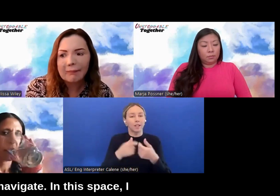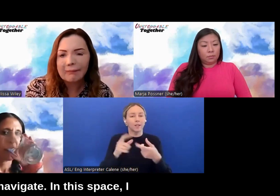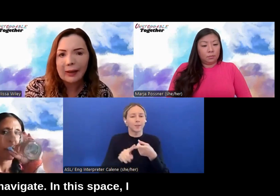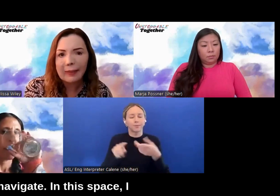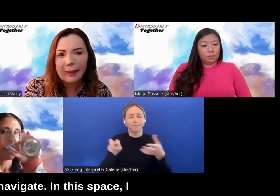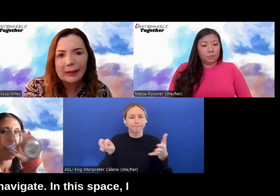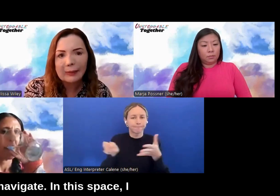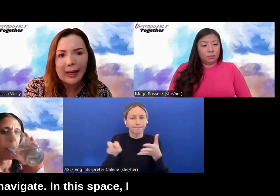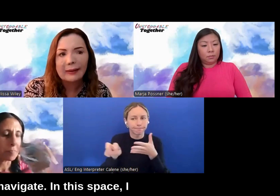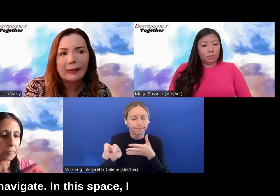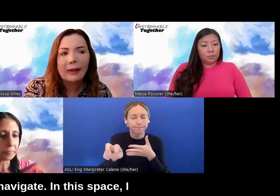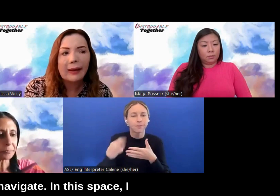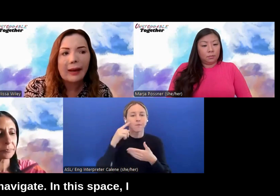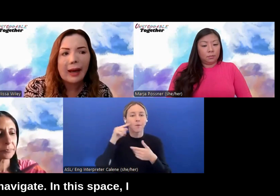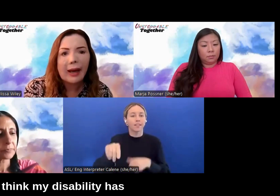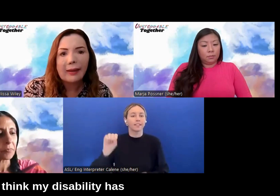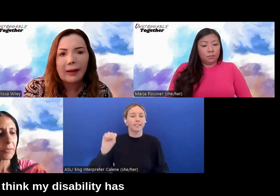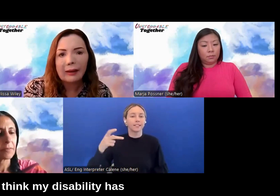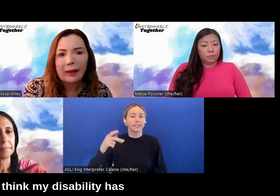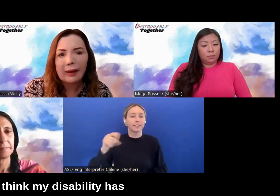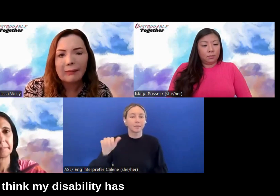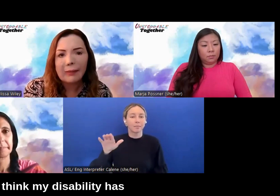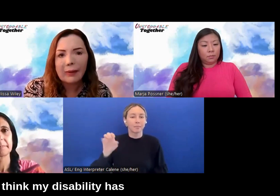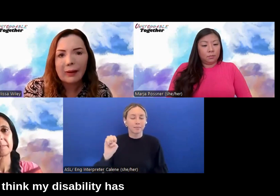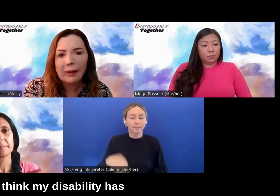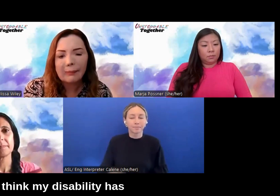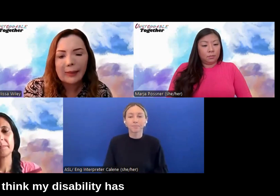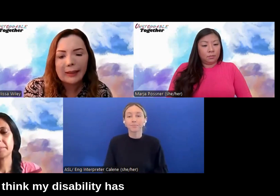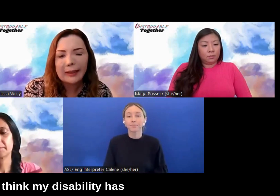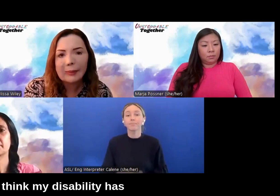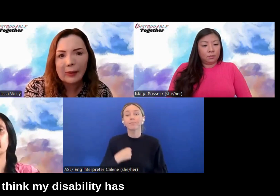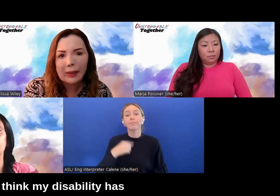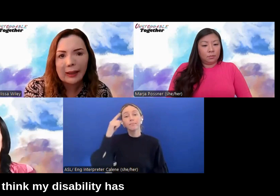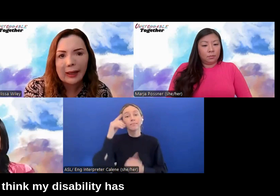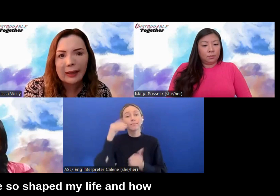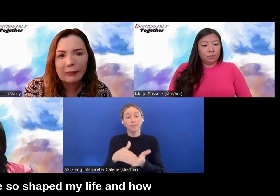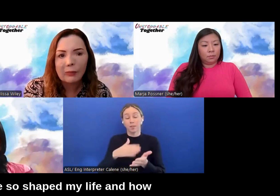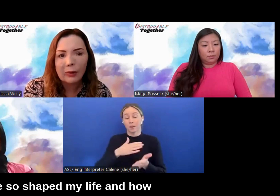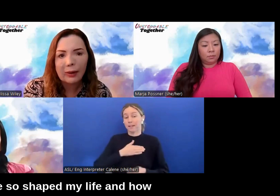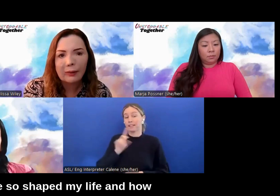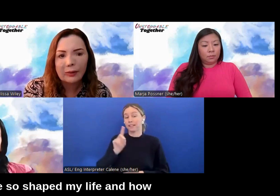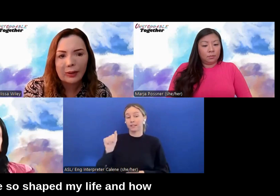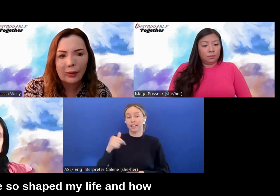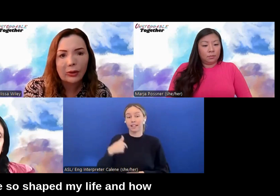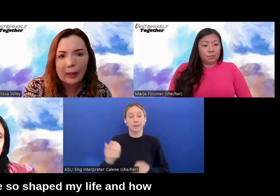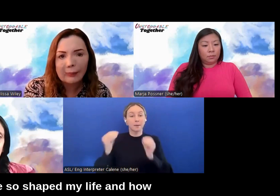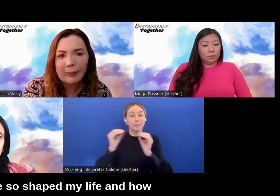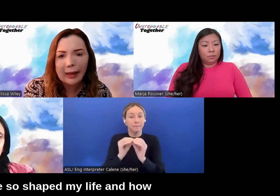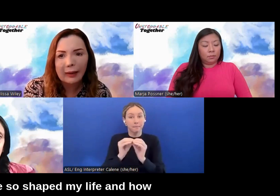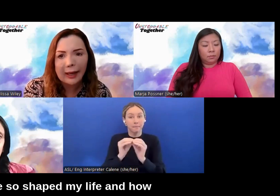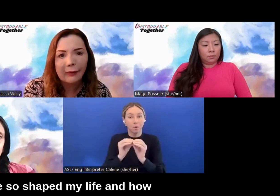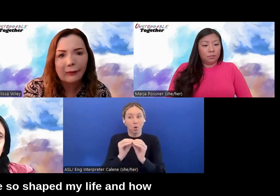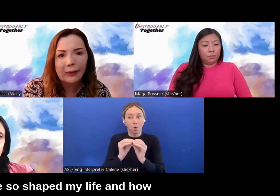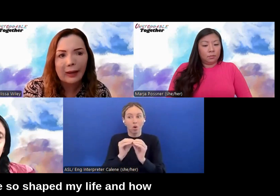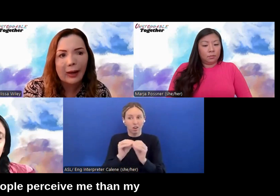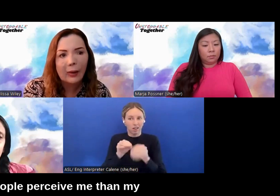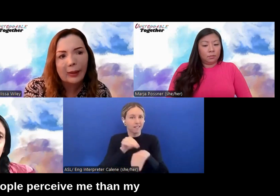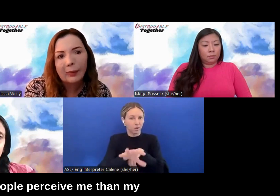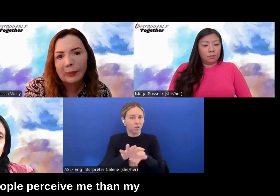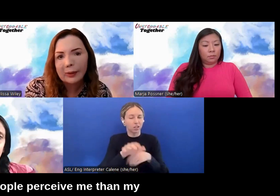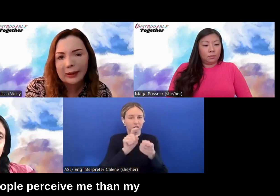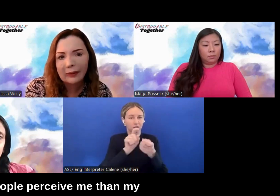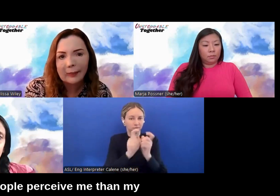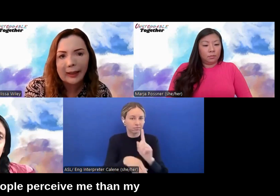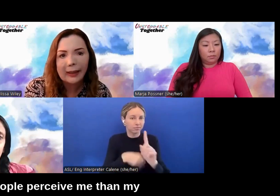navigate. In this space, I think my disability has more so shaped my life and how